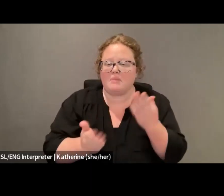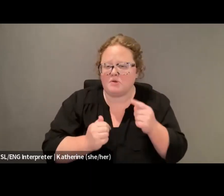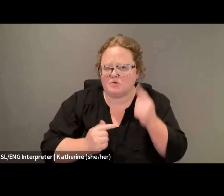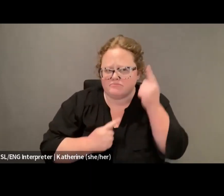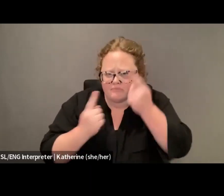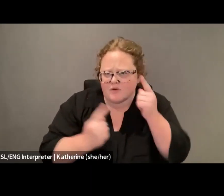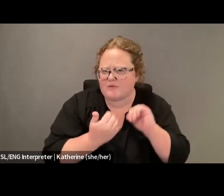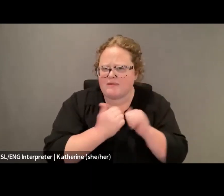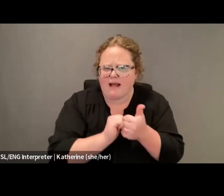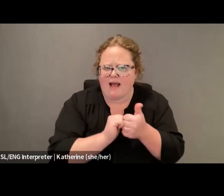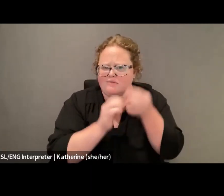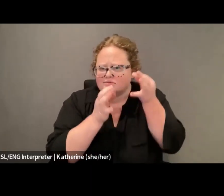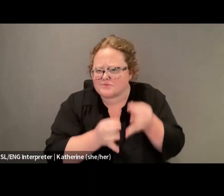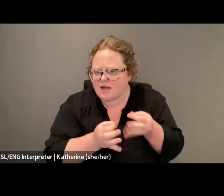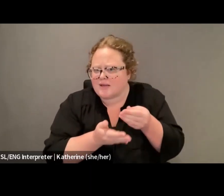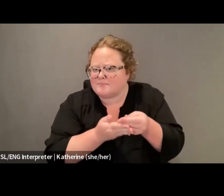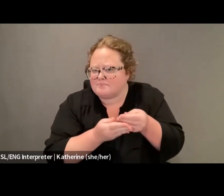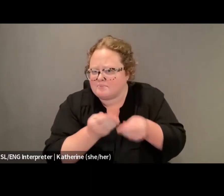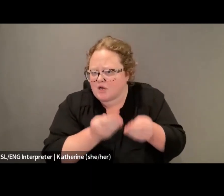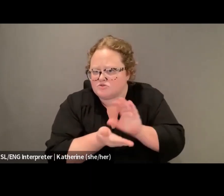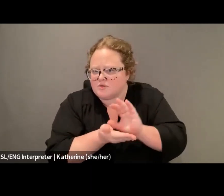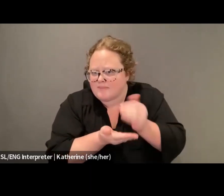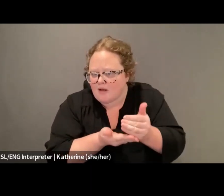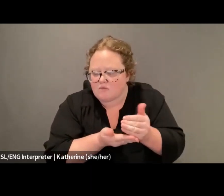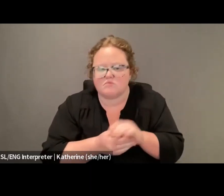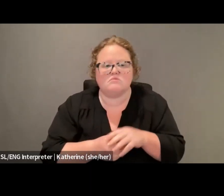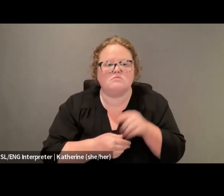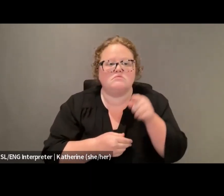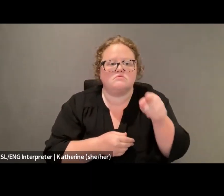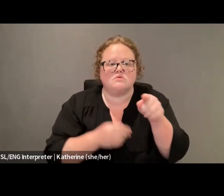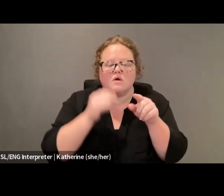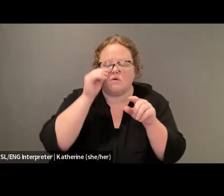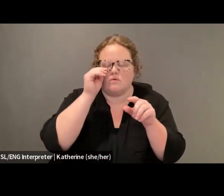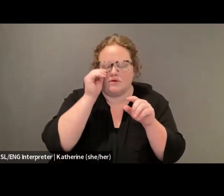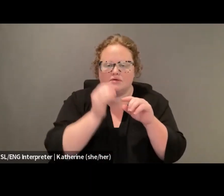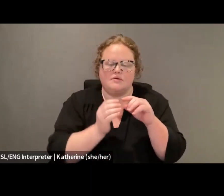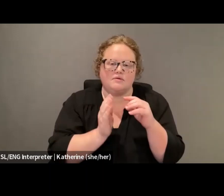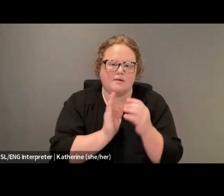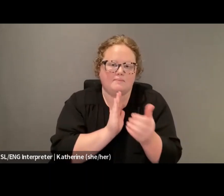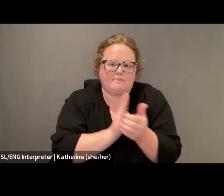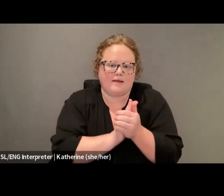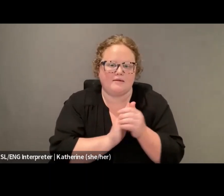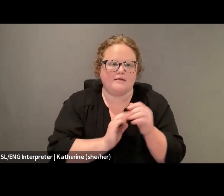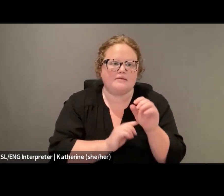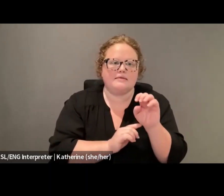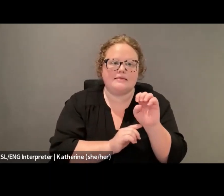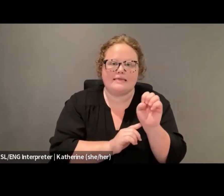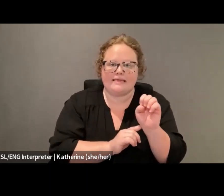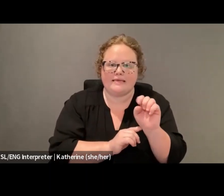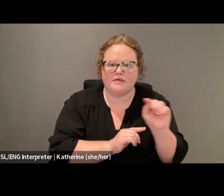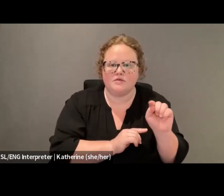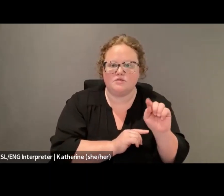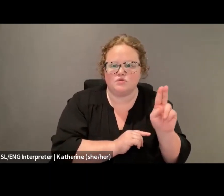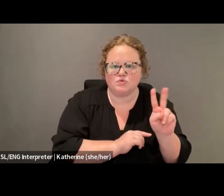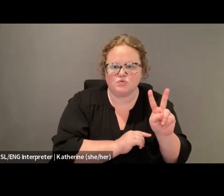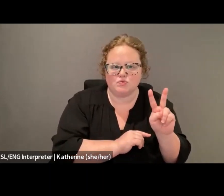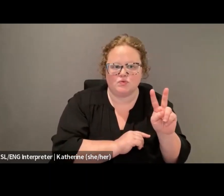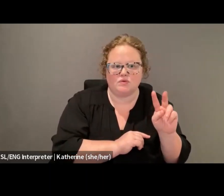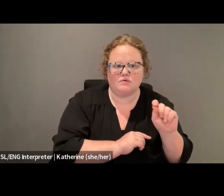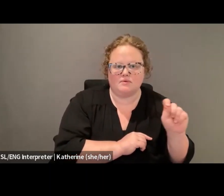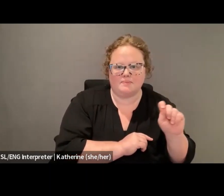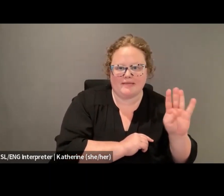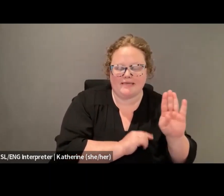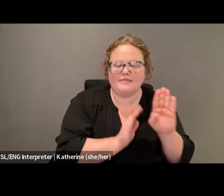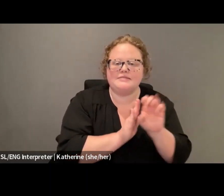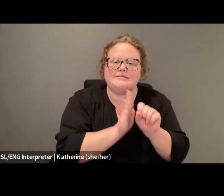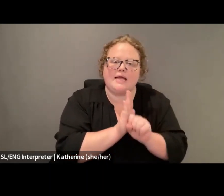Appendix E to B, states have to describe the methodology they use to set the amount of the participant-directed budget. And